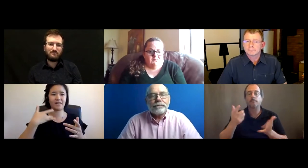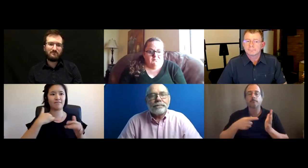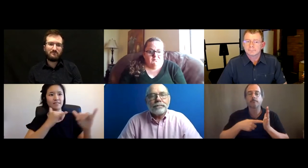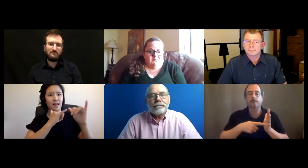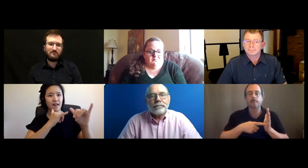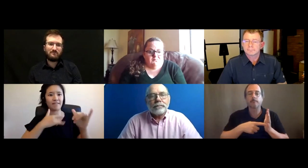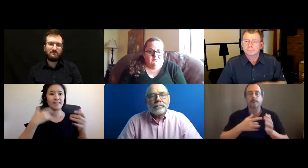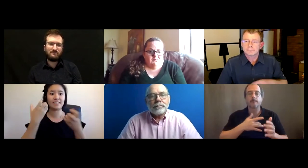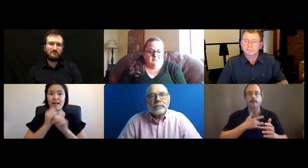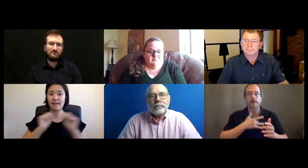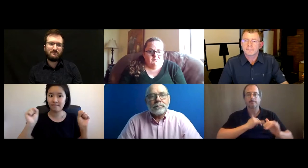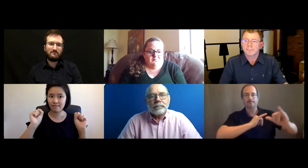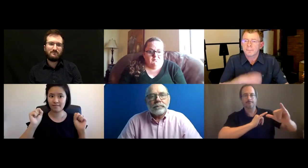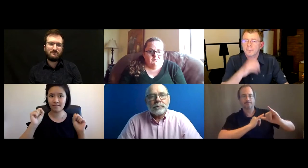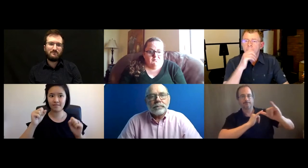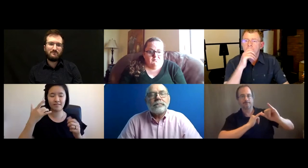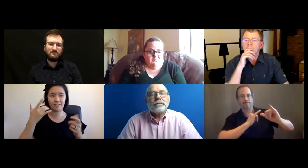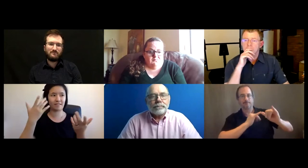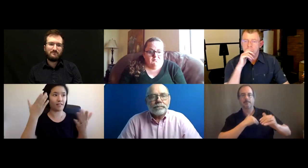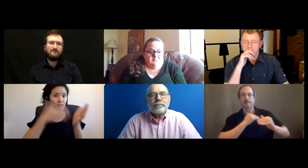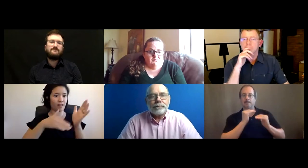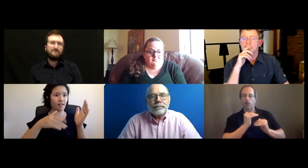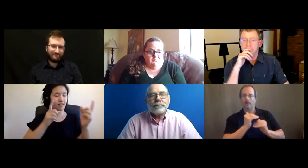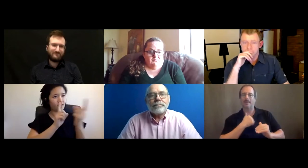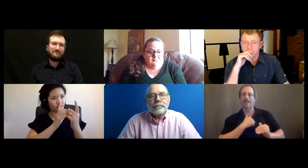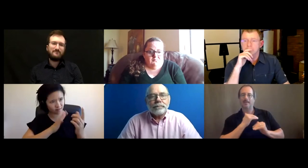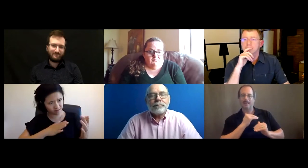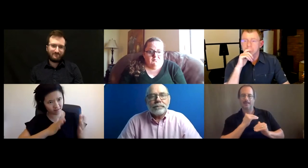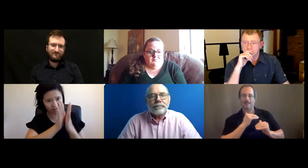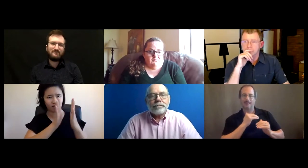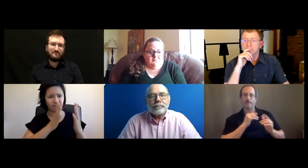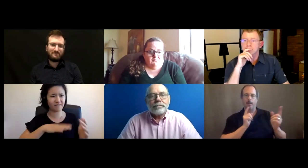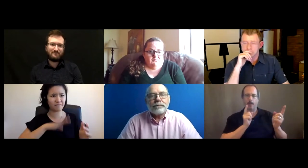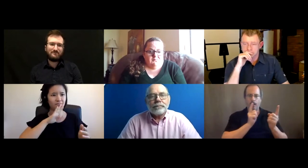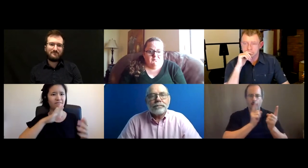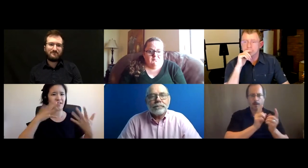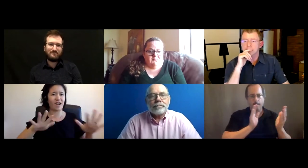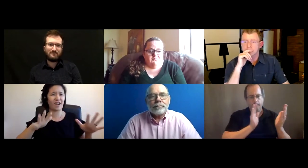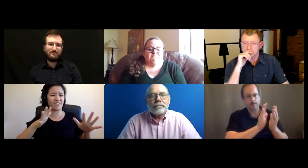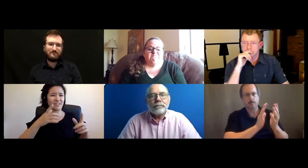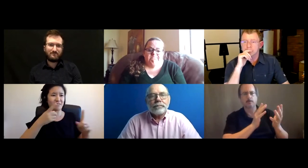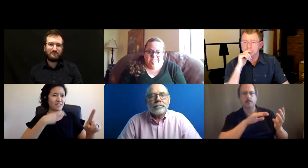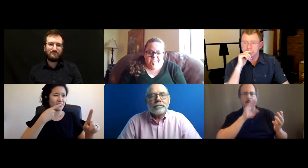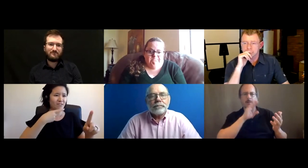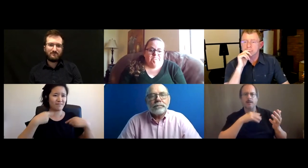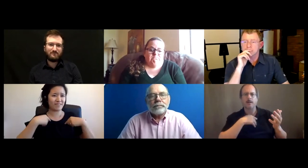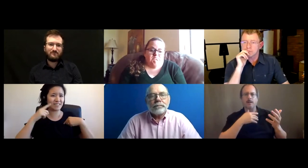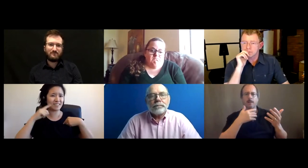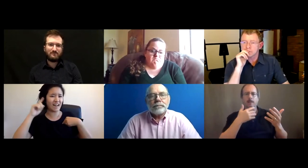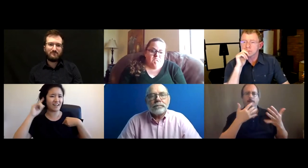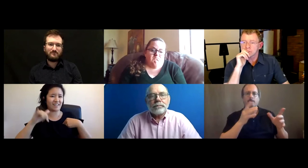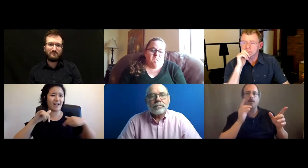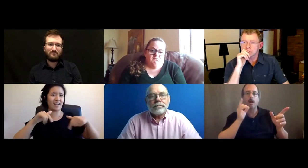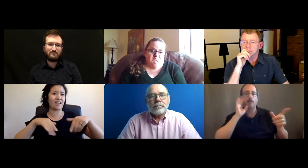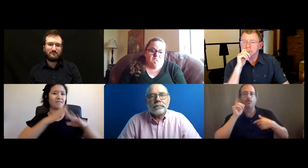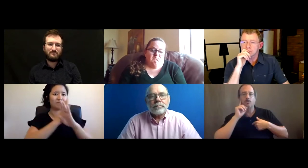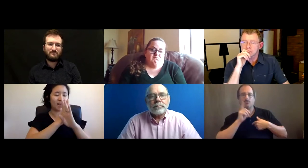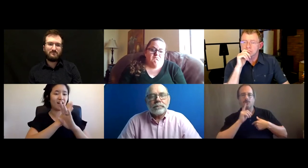more deaf and deafblind representation. We need to feel safe. We need to be looking up to our peers, right?